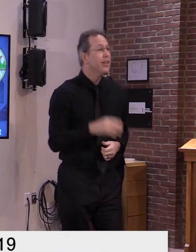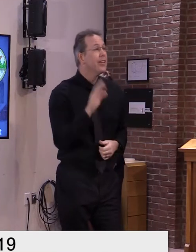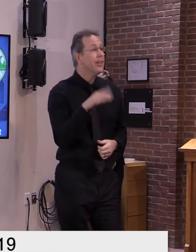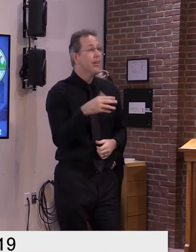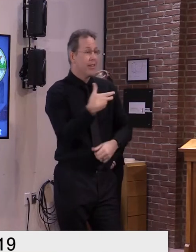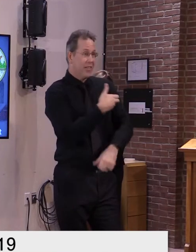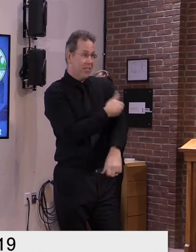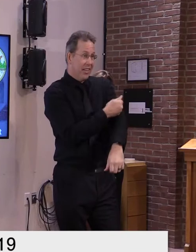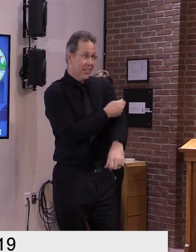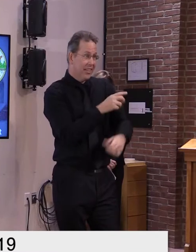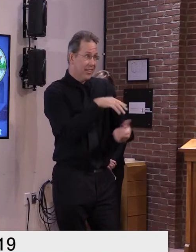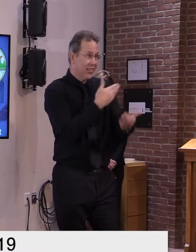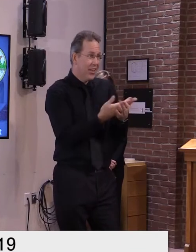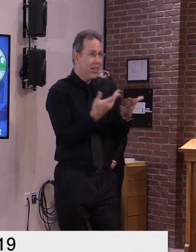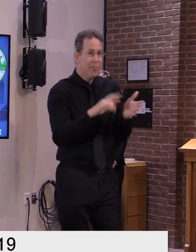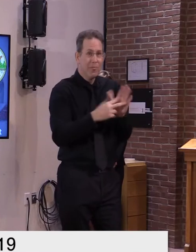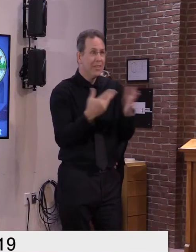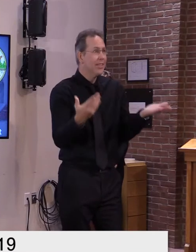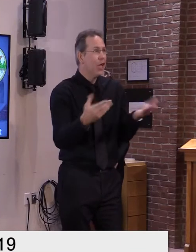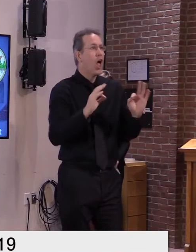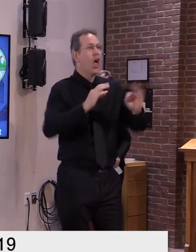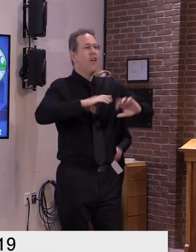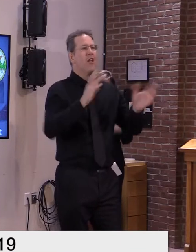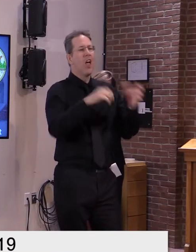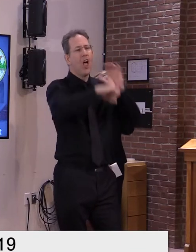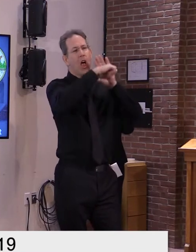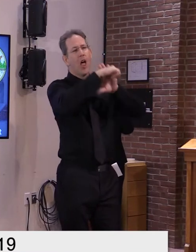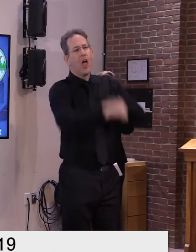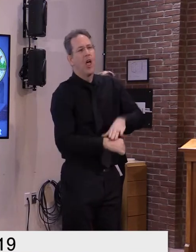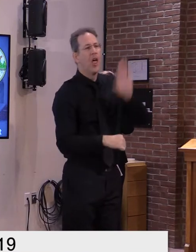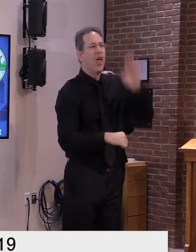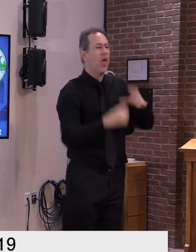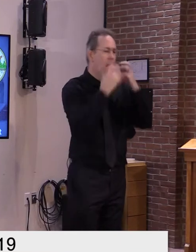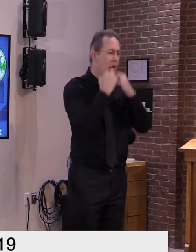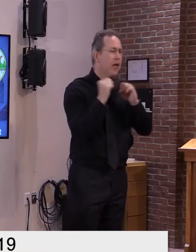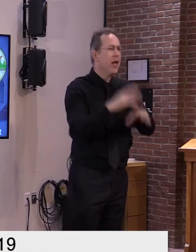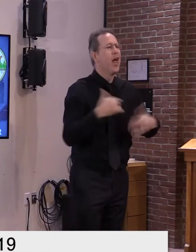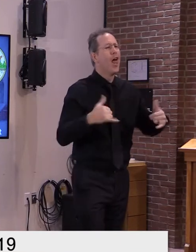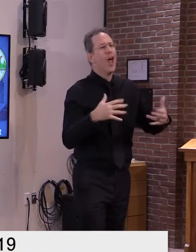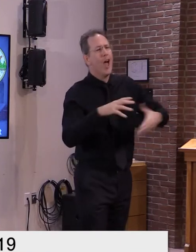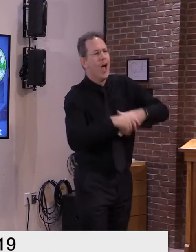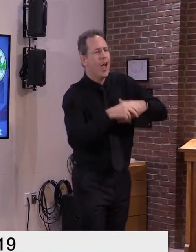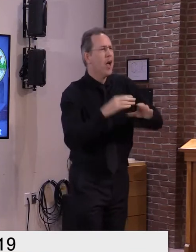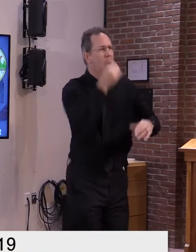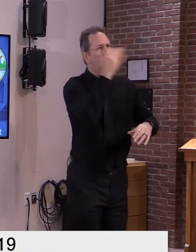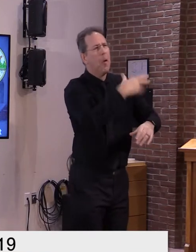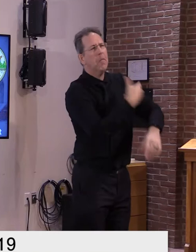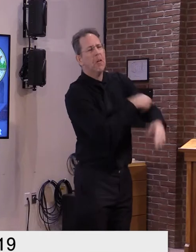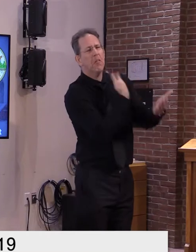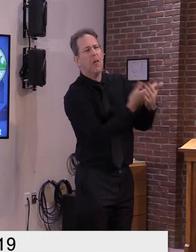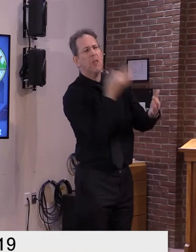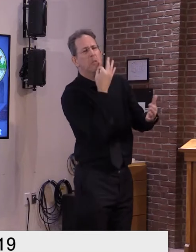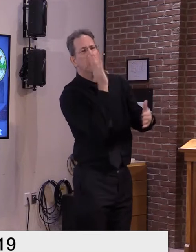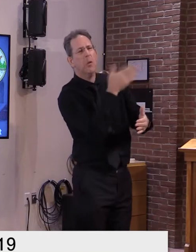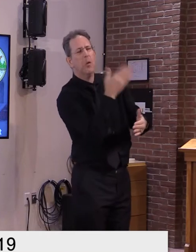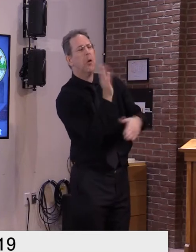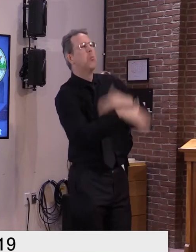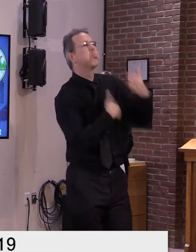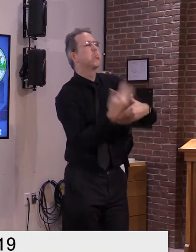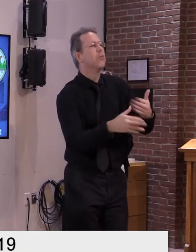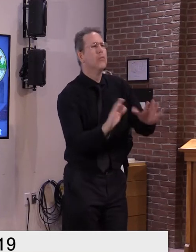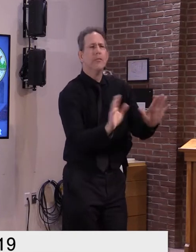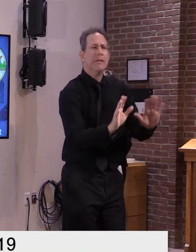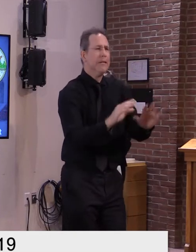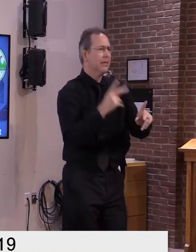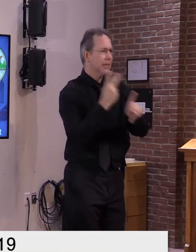down. It will still be several more months before the vaccine starts to lower the infection rate of the virus and we have